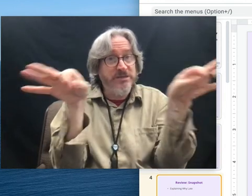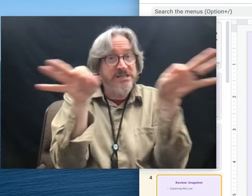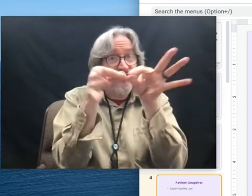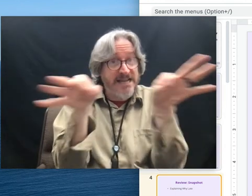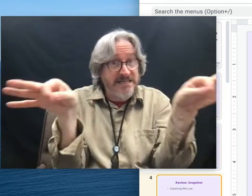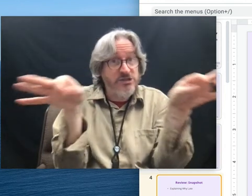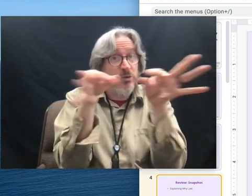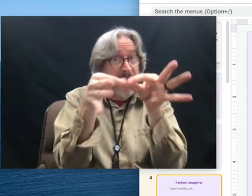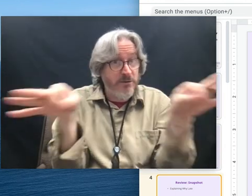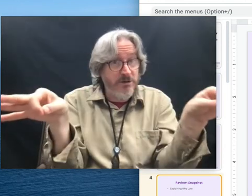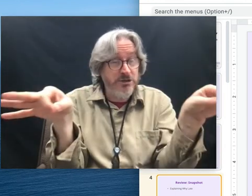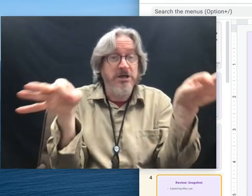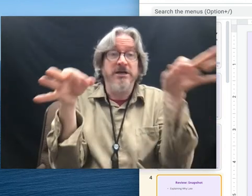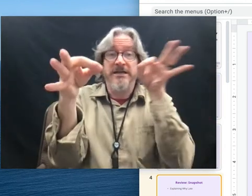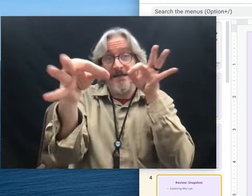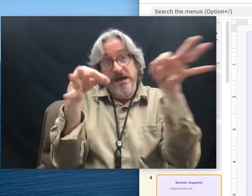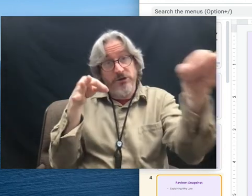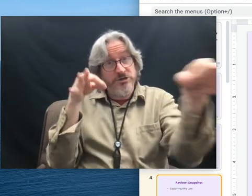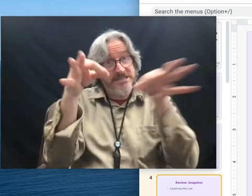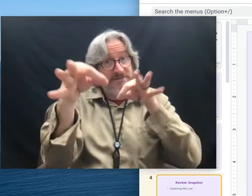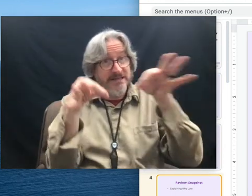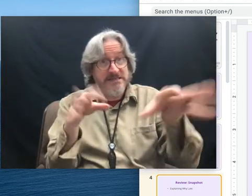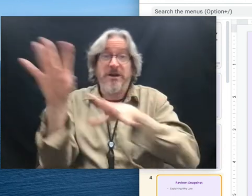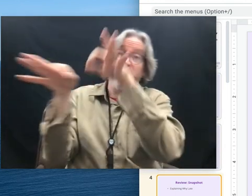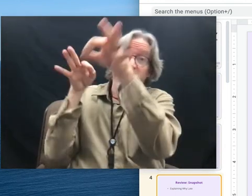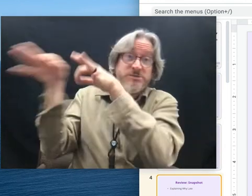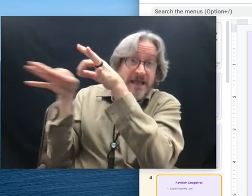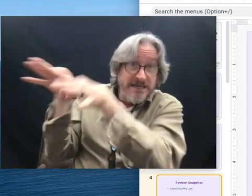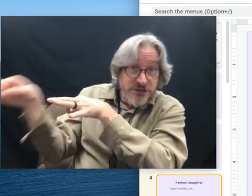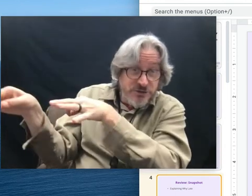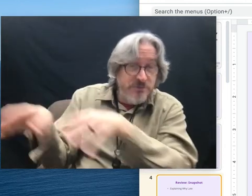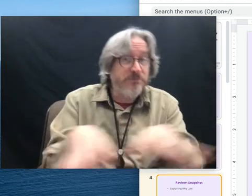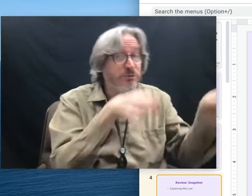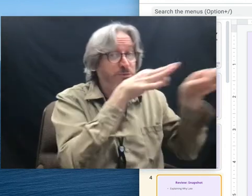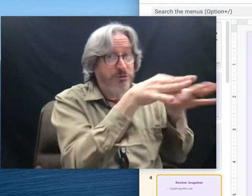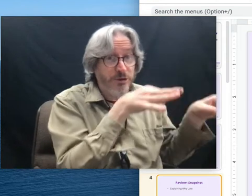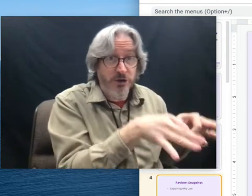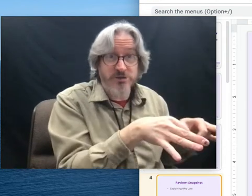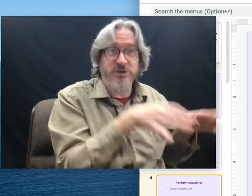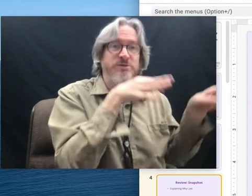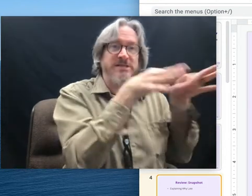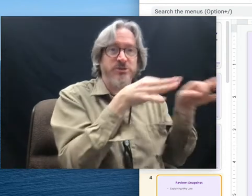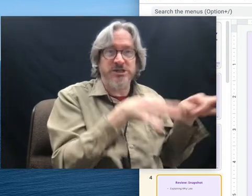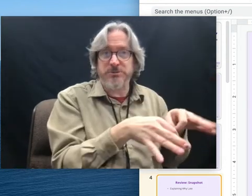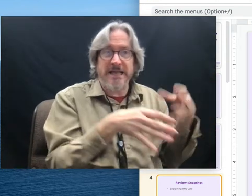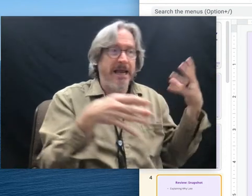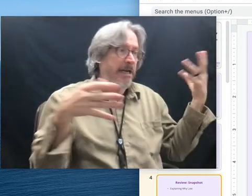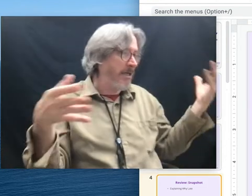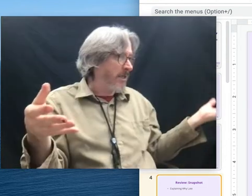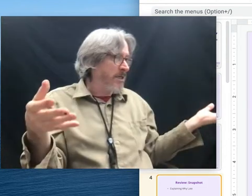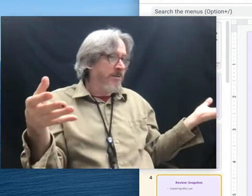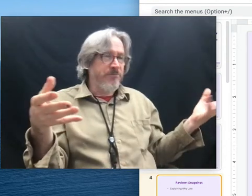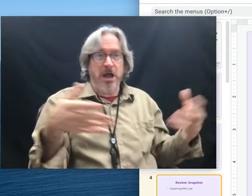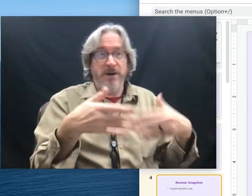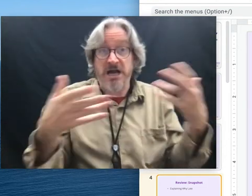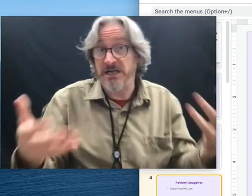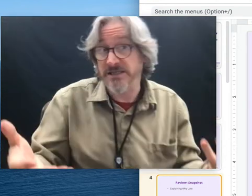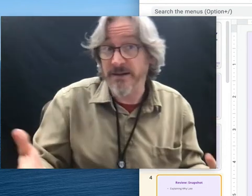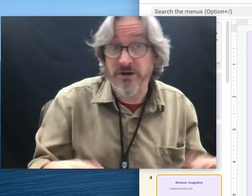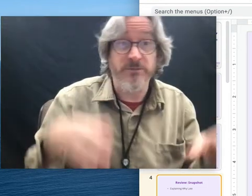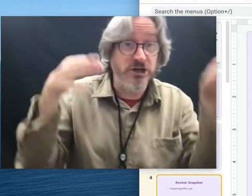we do this for sentence or language? Now you're just giving it someone, I'm going to explain to you. You can also use this to explain